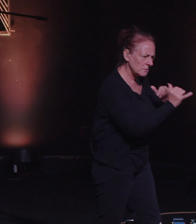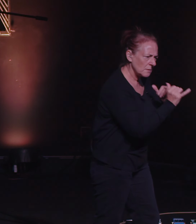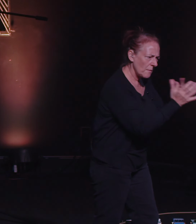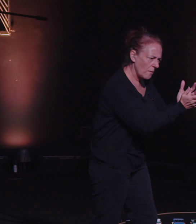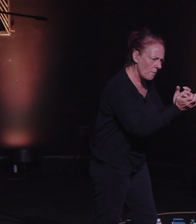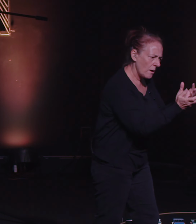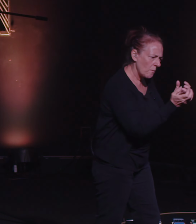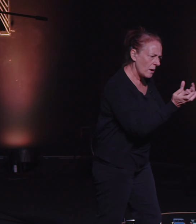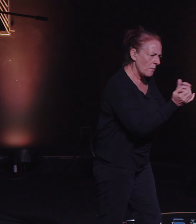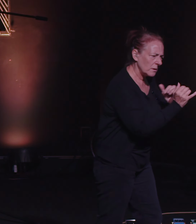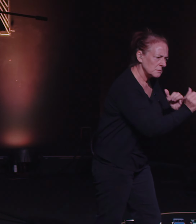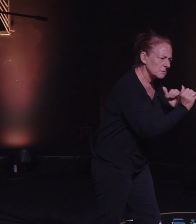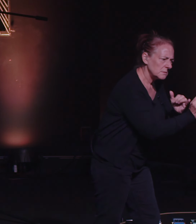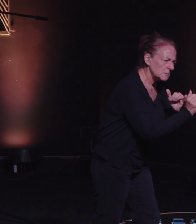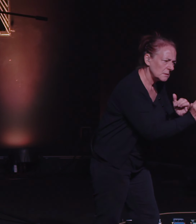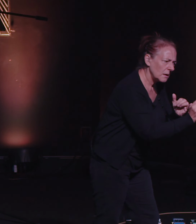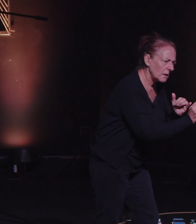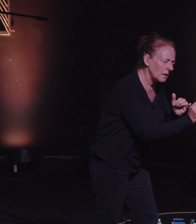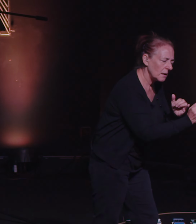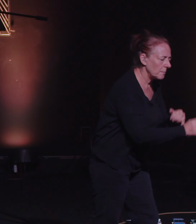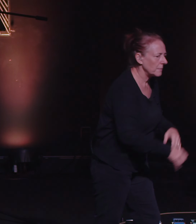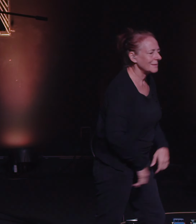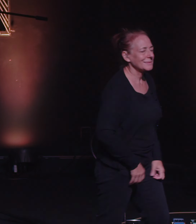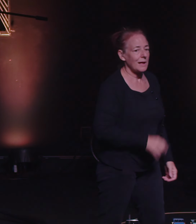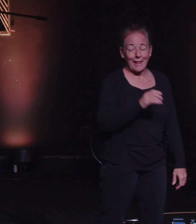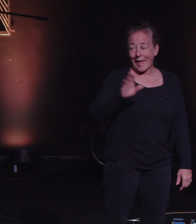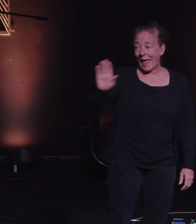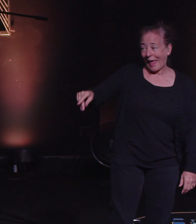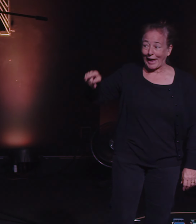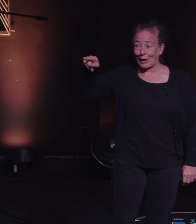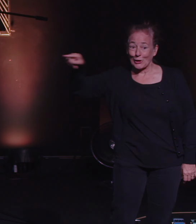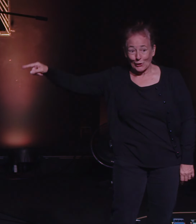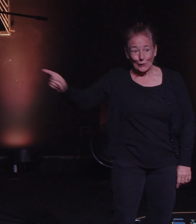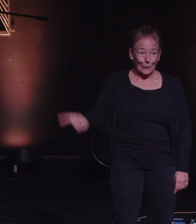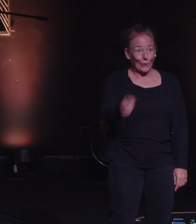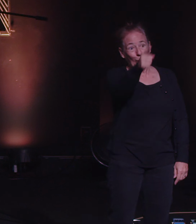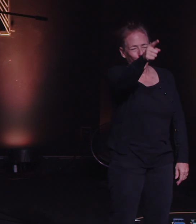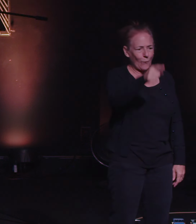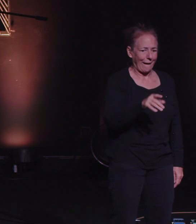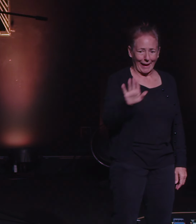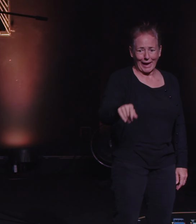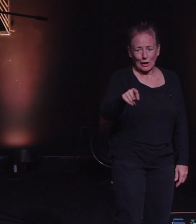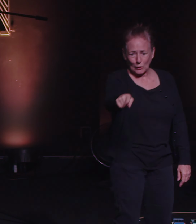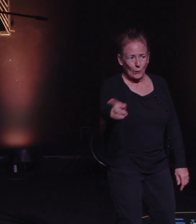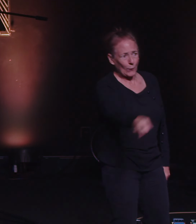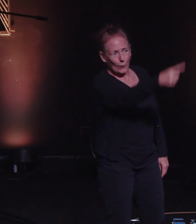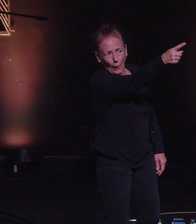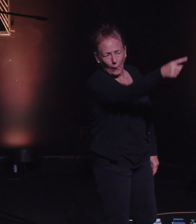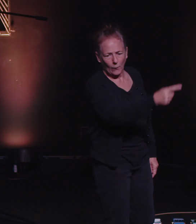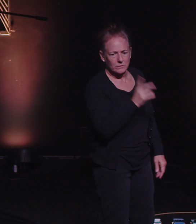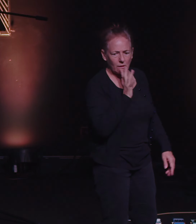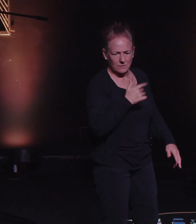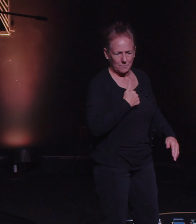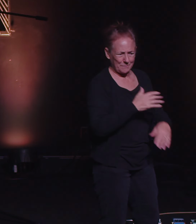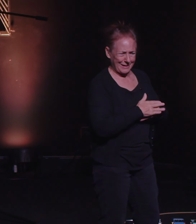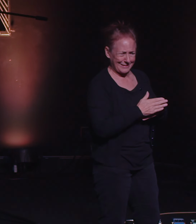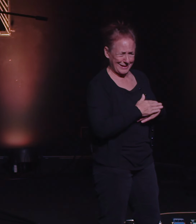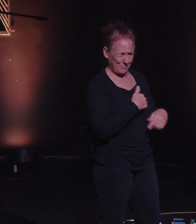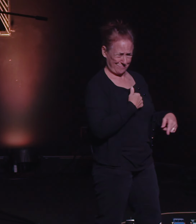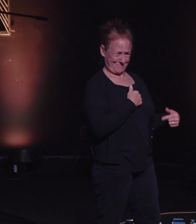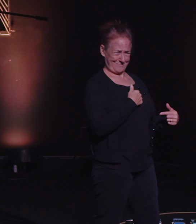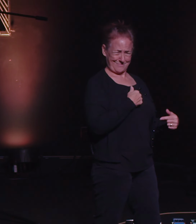This is not a, hey, pastor, hey, missionary, hey, person who's been a Christian for a long time. This is